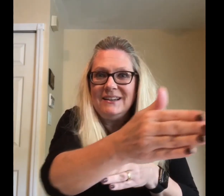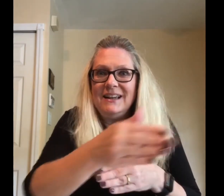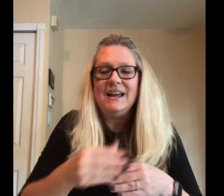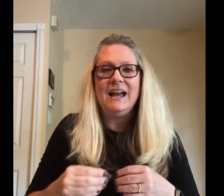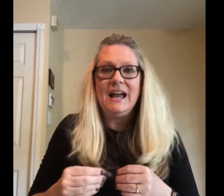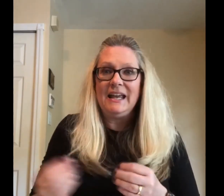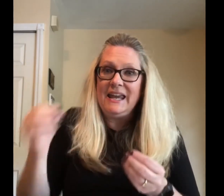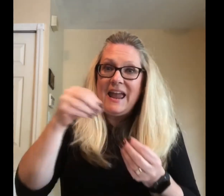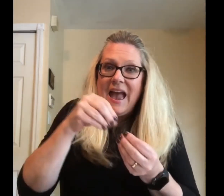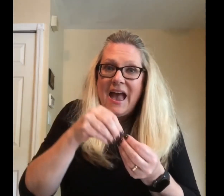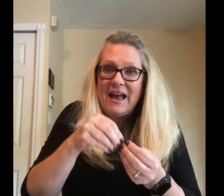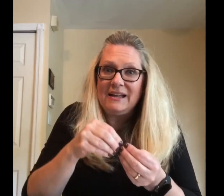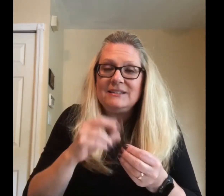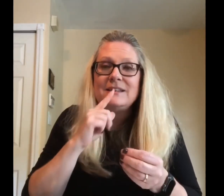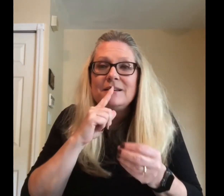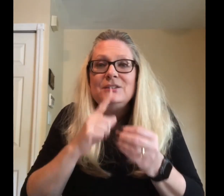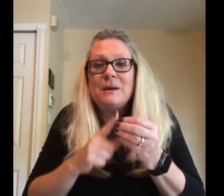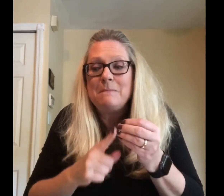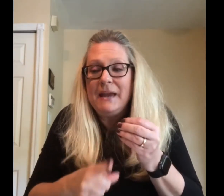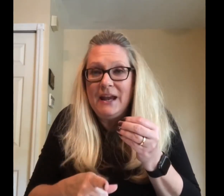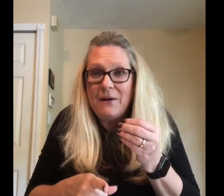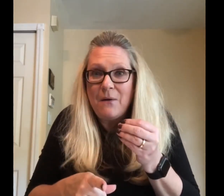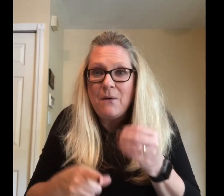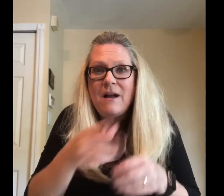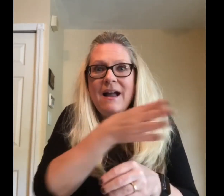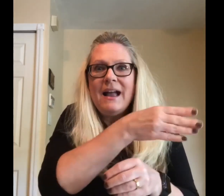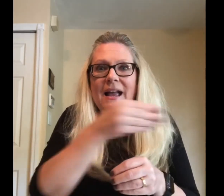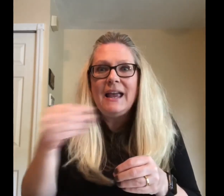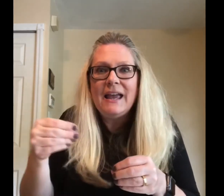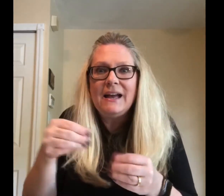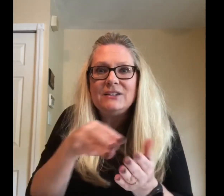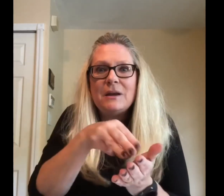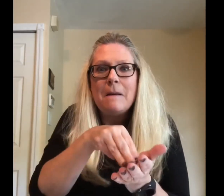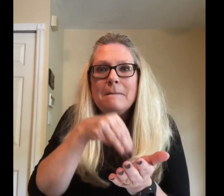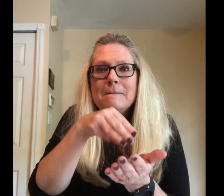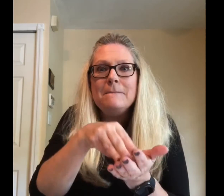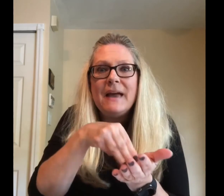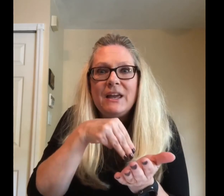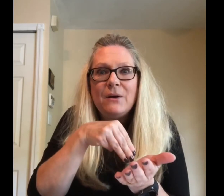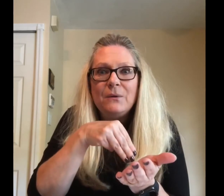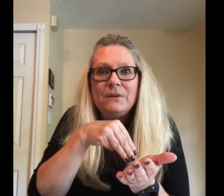He adds tomato and mayo.